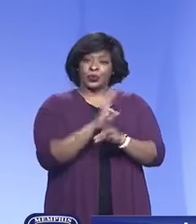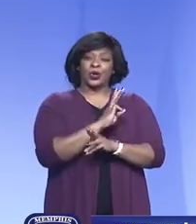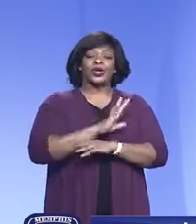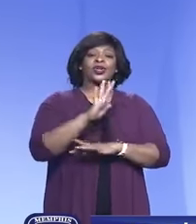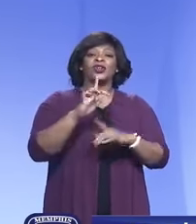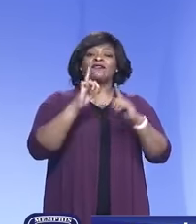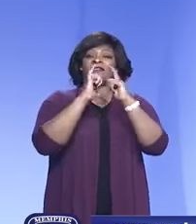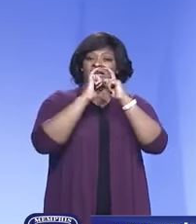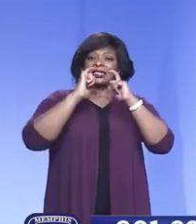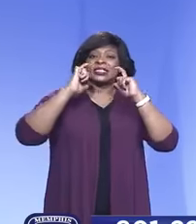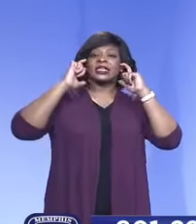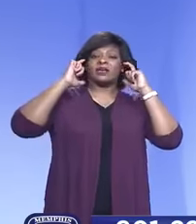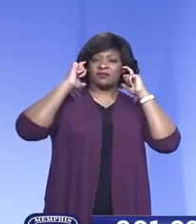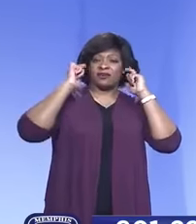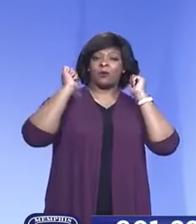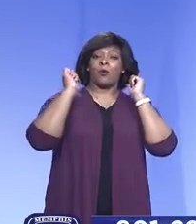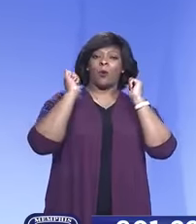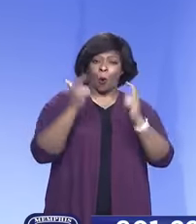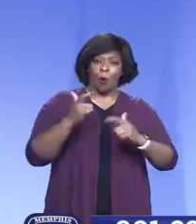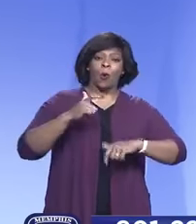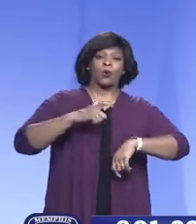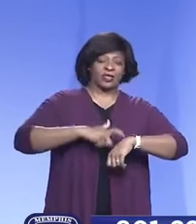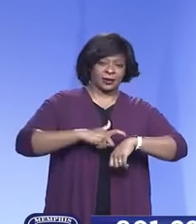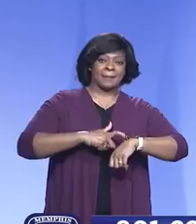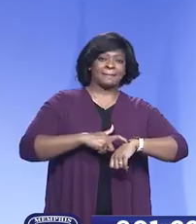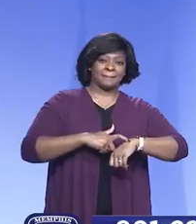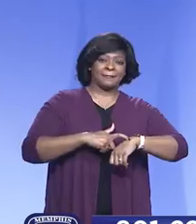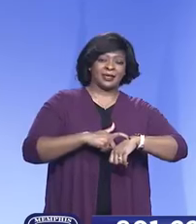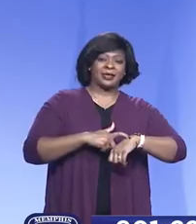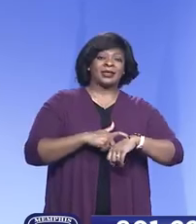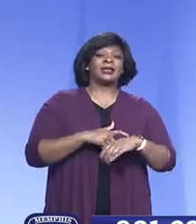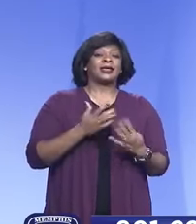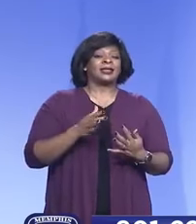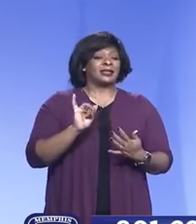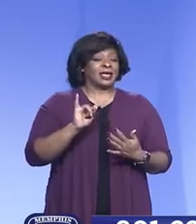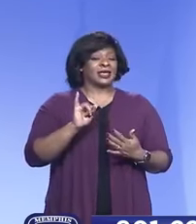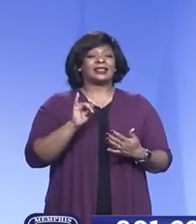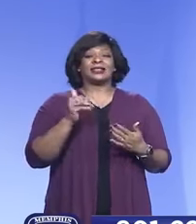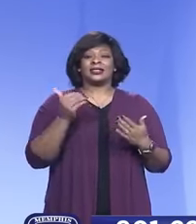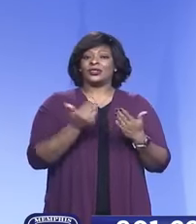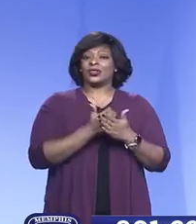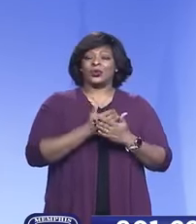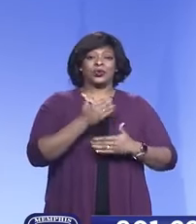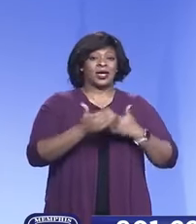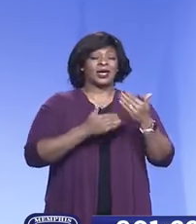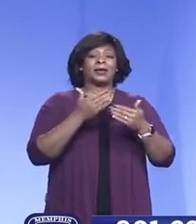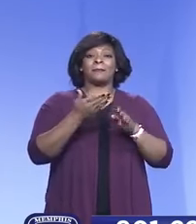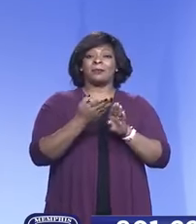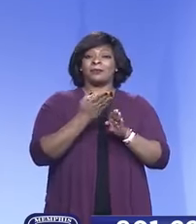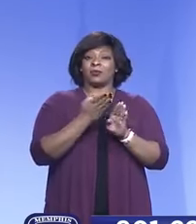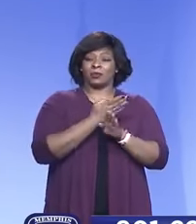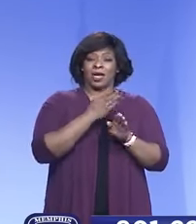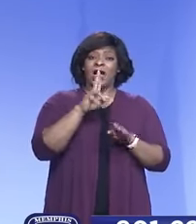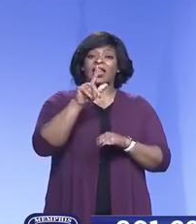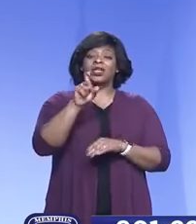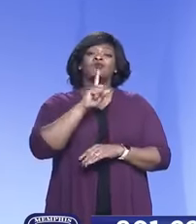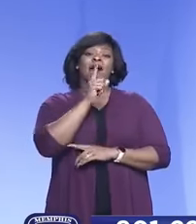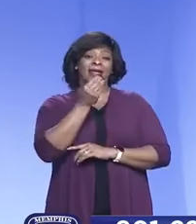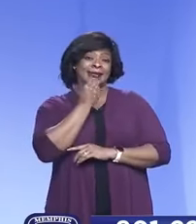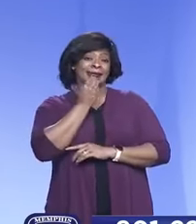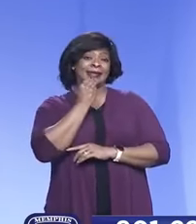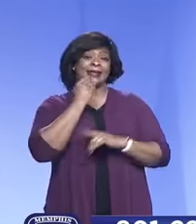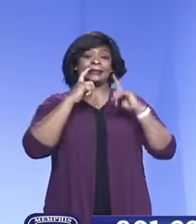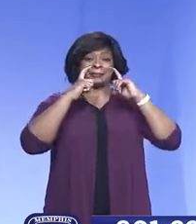your facial covering at all times unless you're actually in the process of eating. It is up to